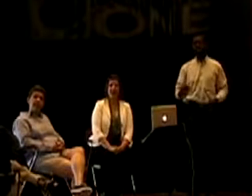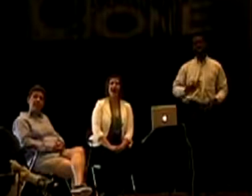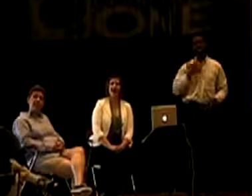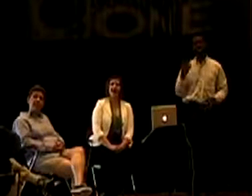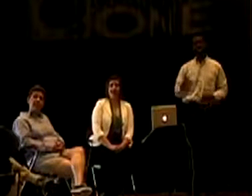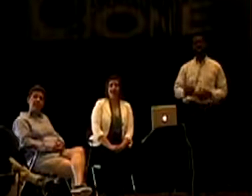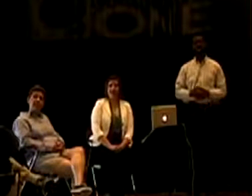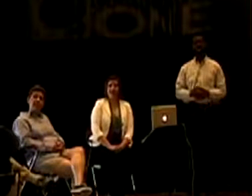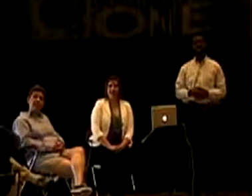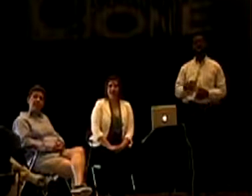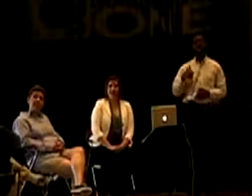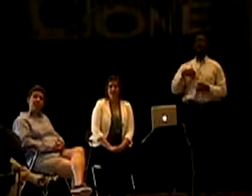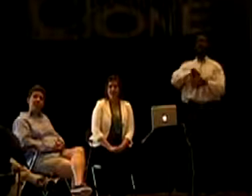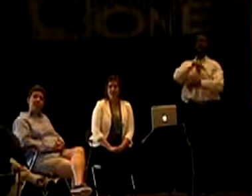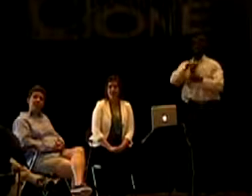inspired.